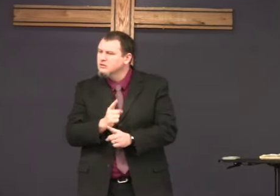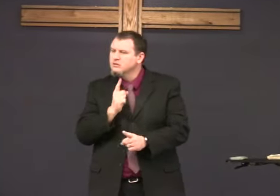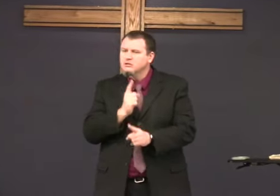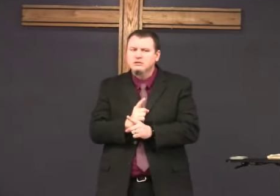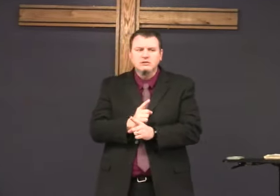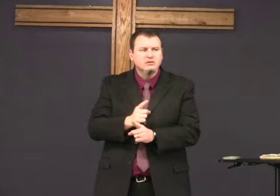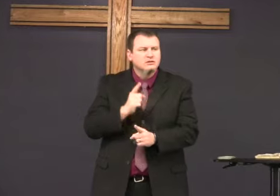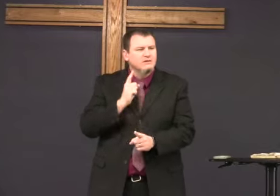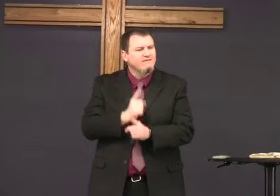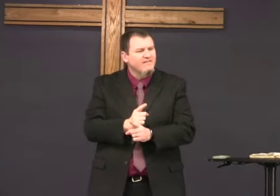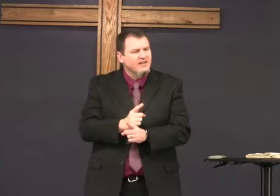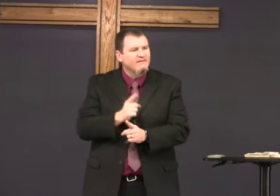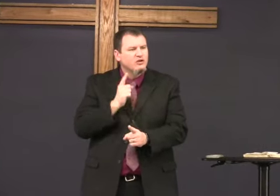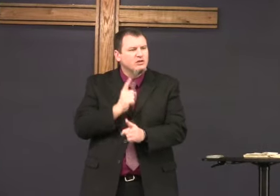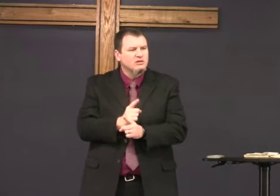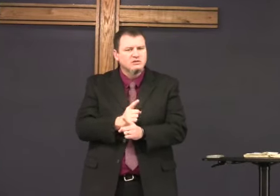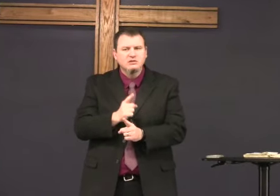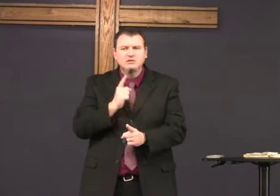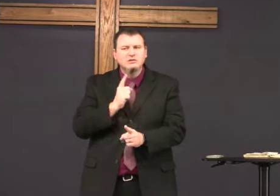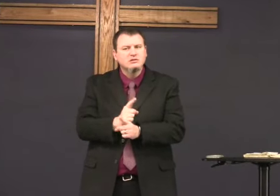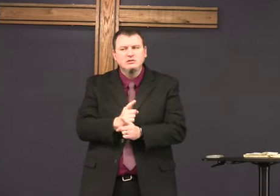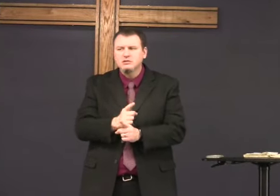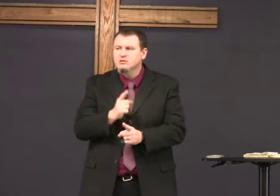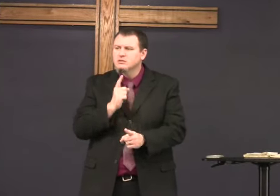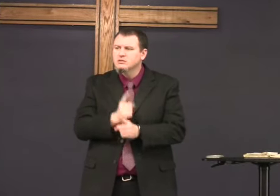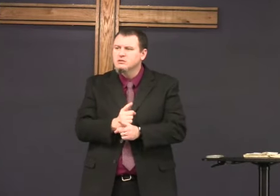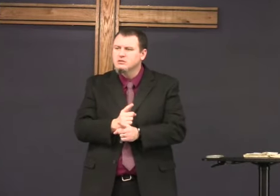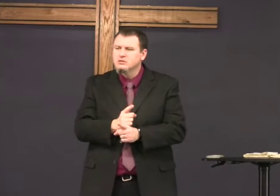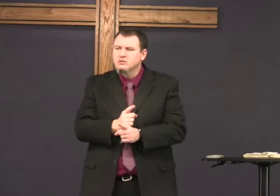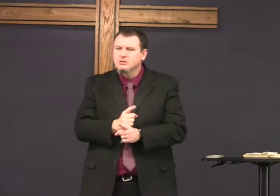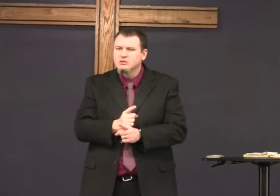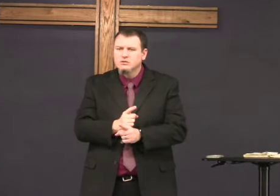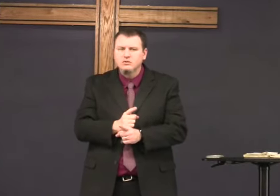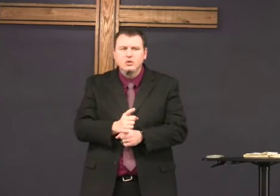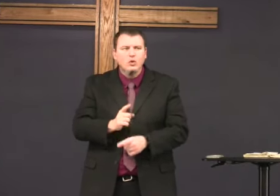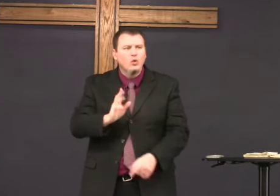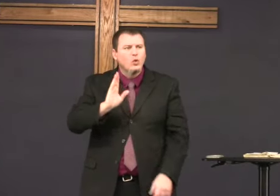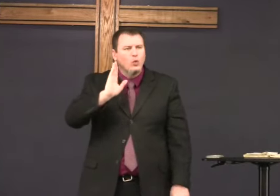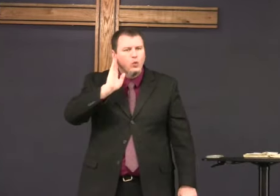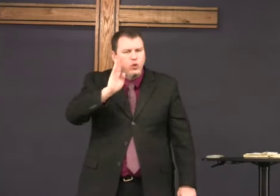faith.